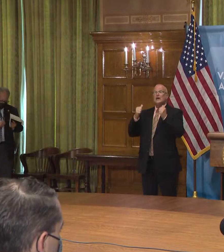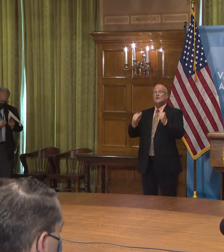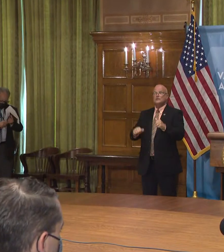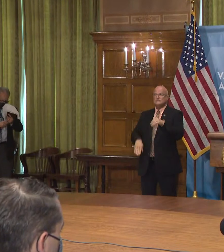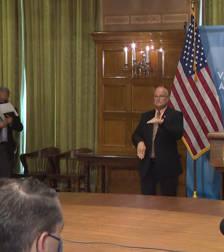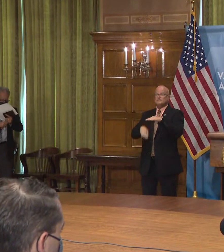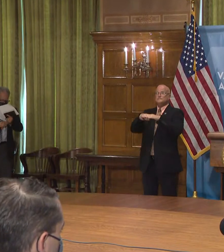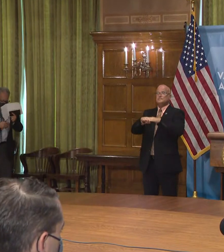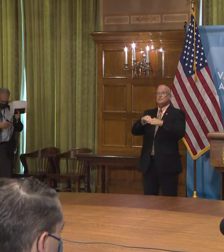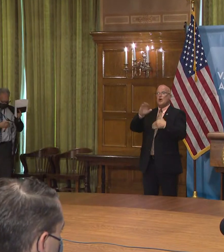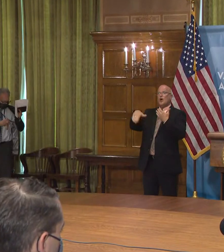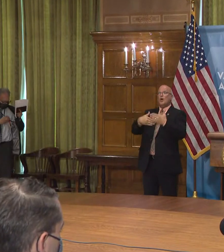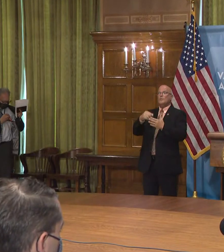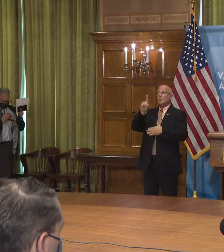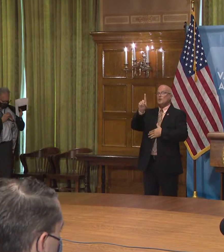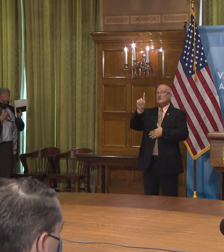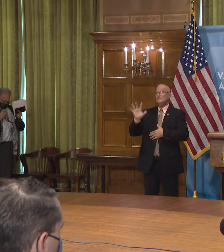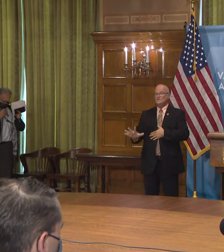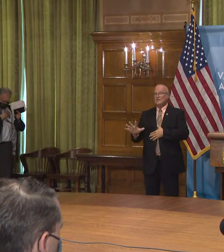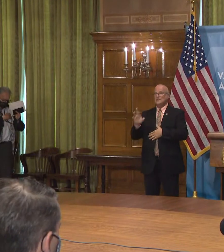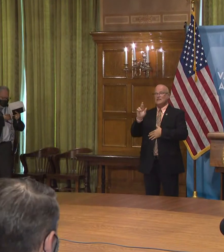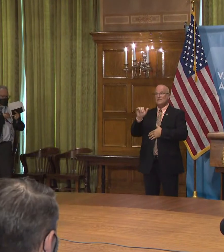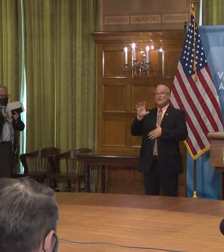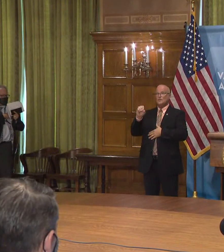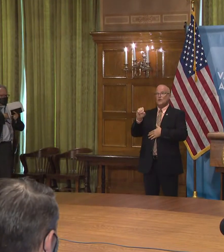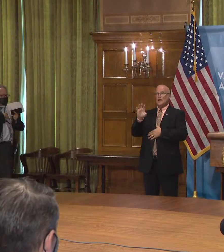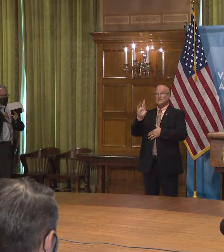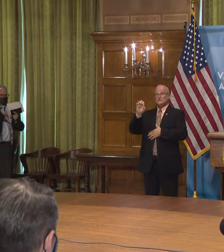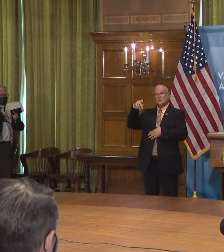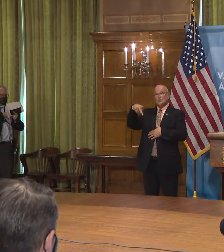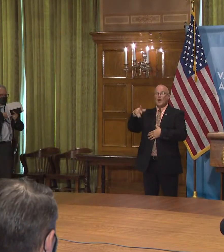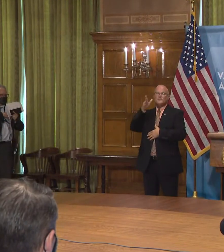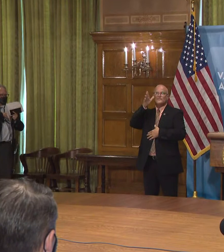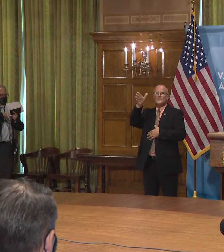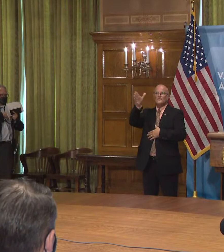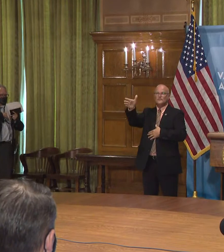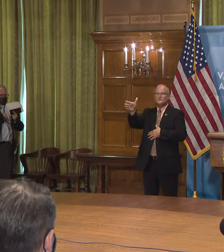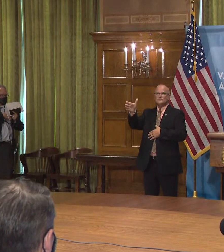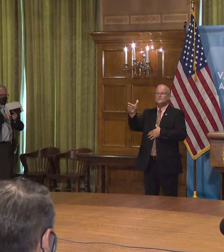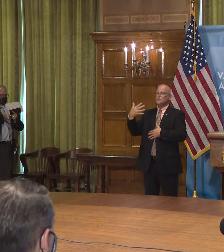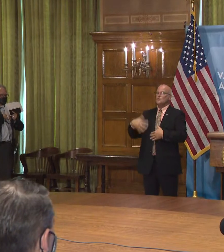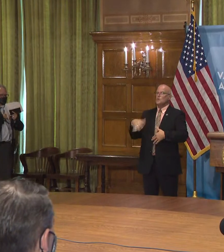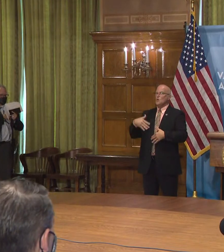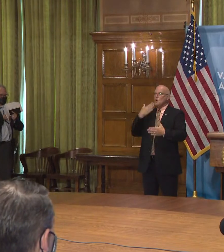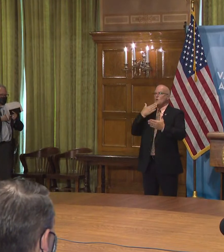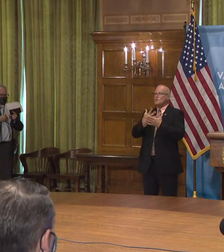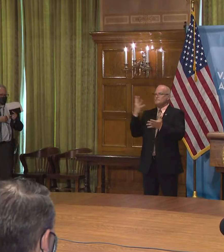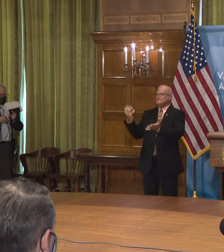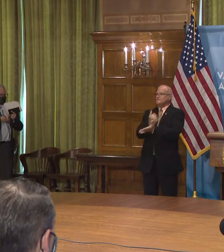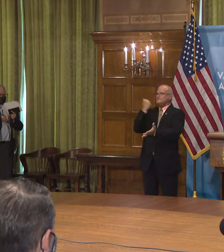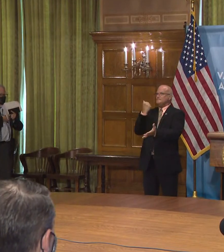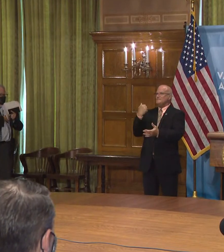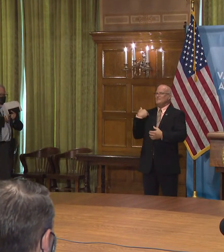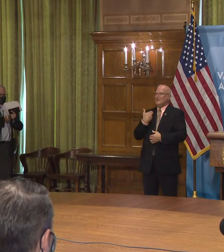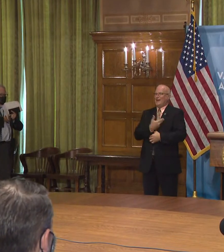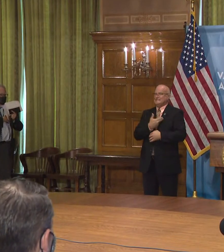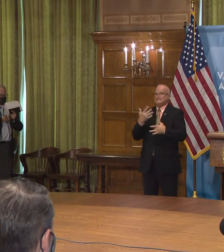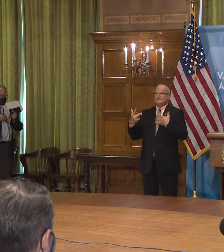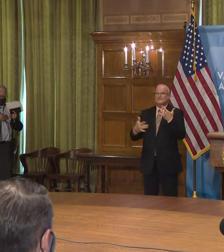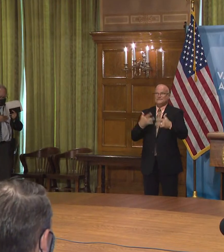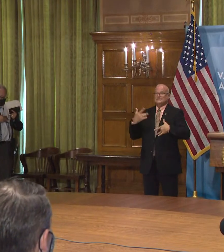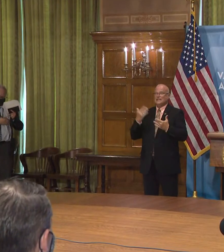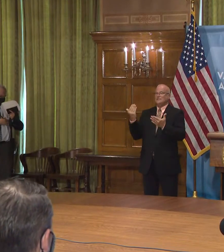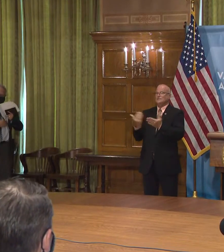almost 1/5 of the U.S. rice crop in the future. Great opportunity for us. We're excited for this